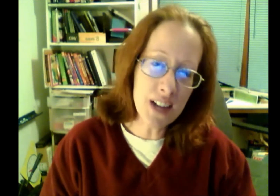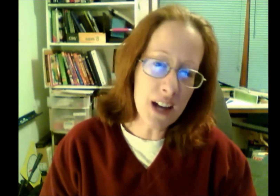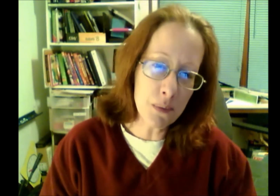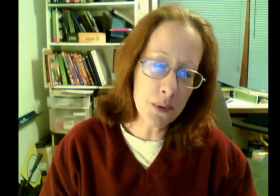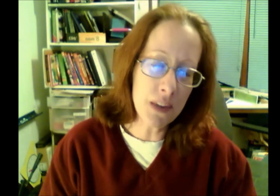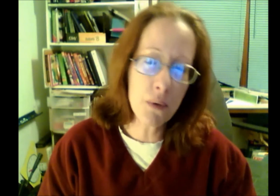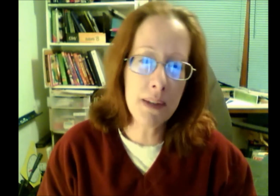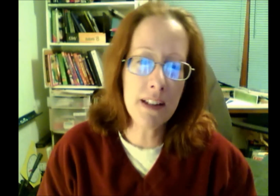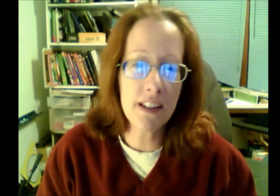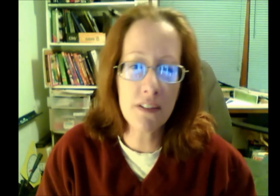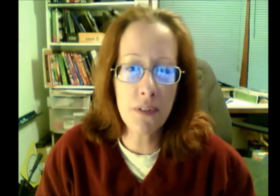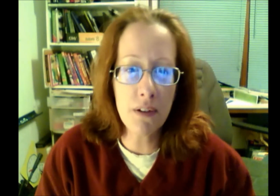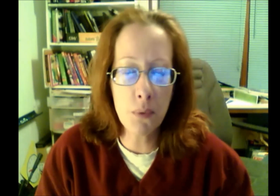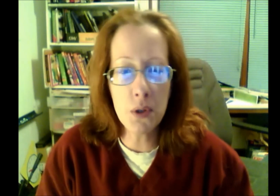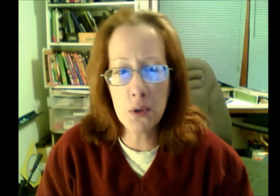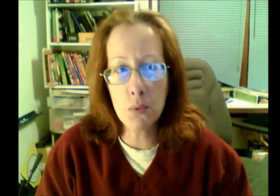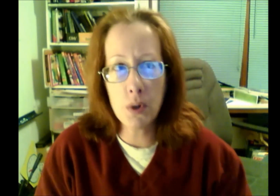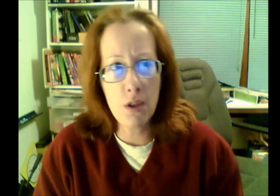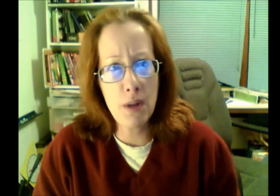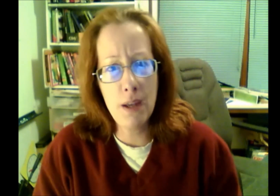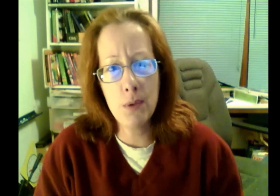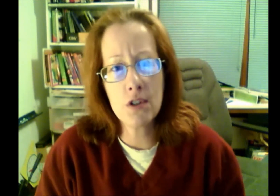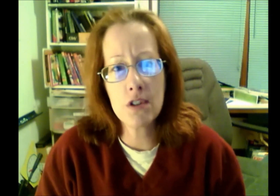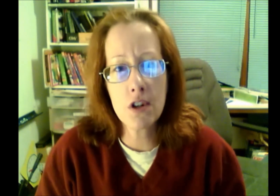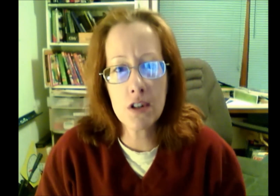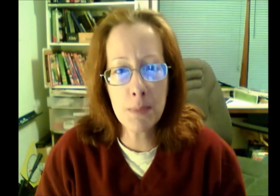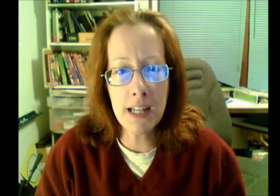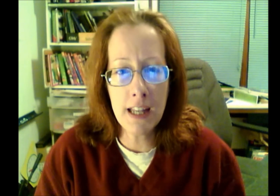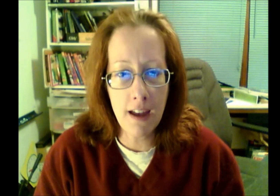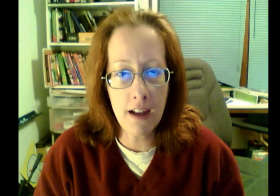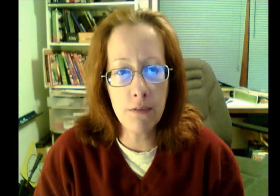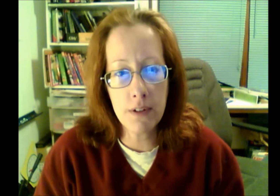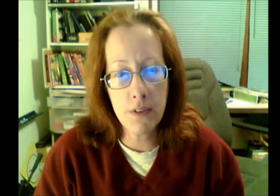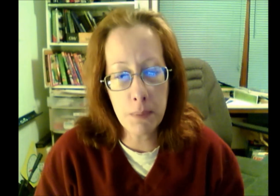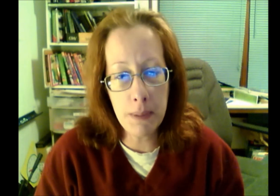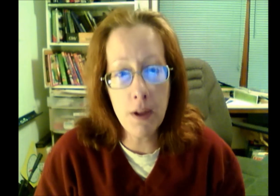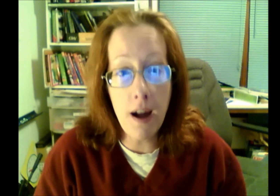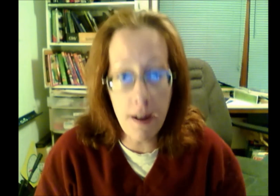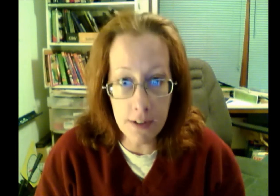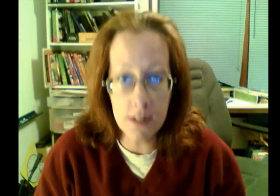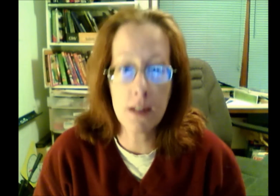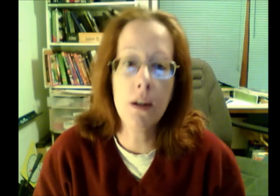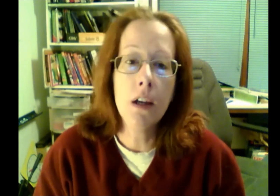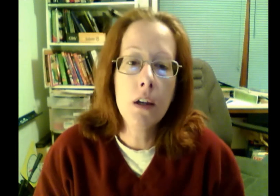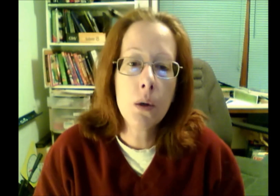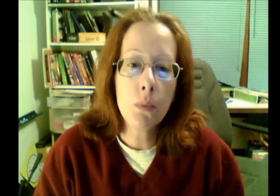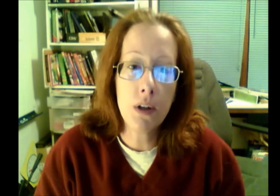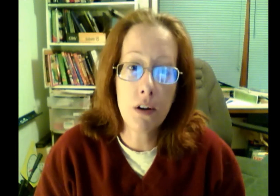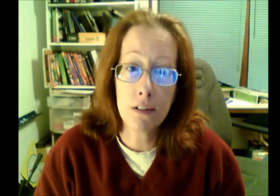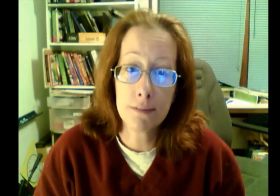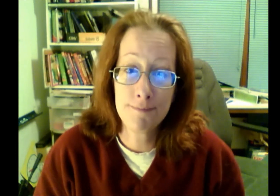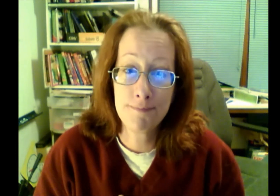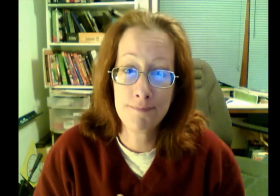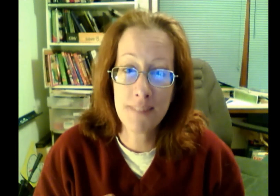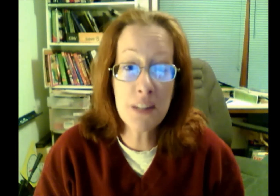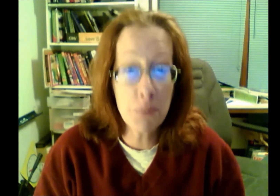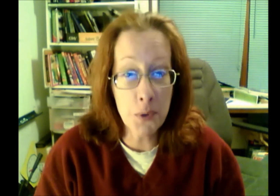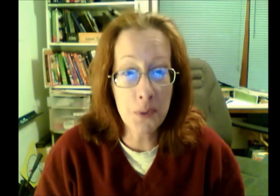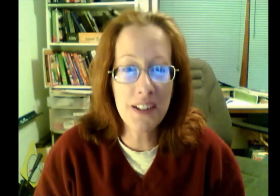of rude. That would be like if we knew another language and started speaking that in front of other people. Obviously it's rude, you know,